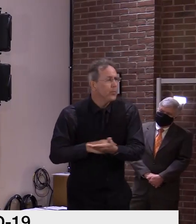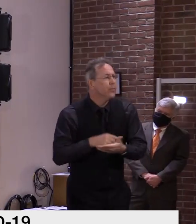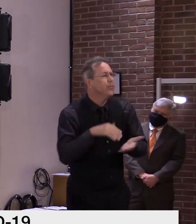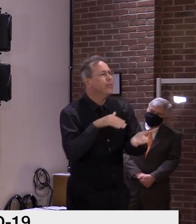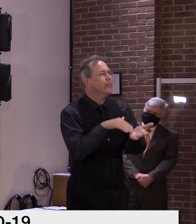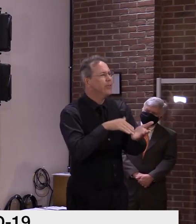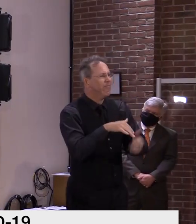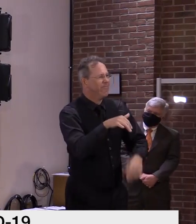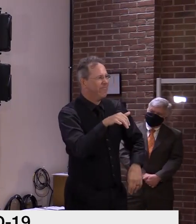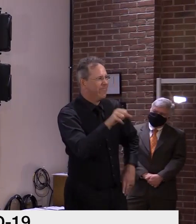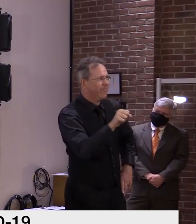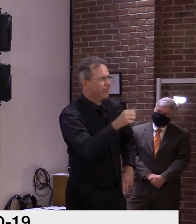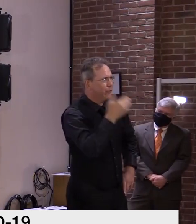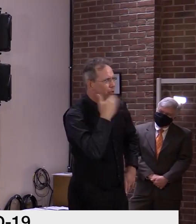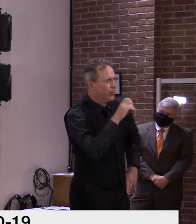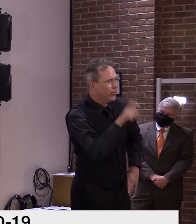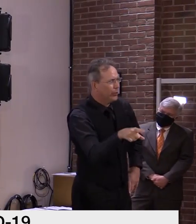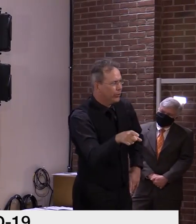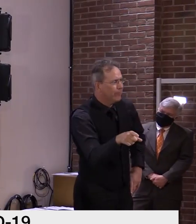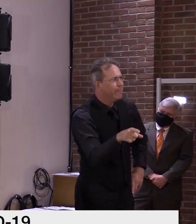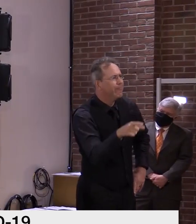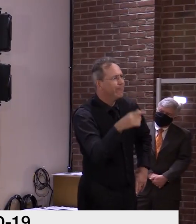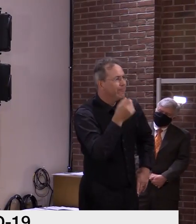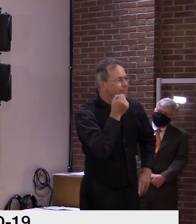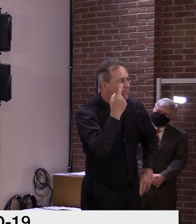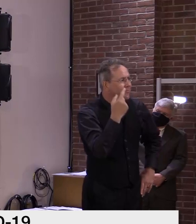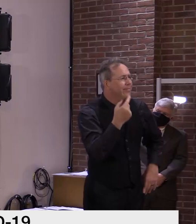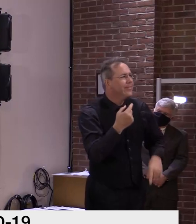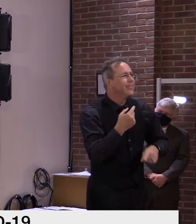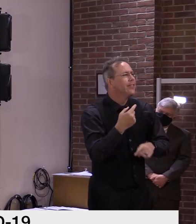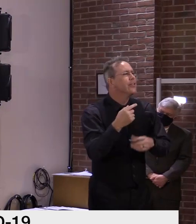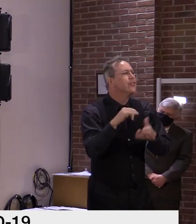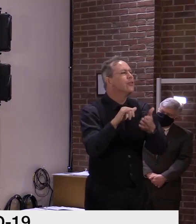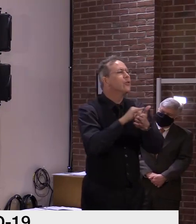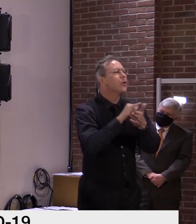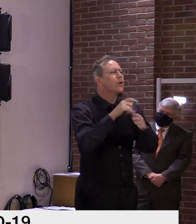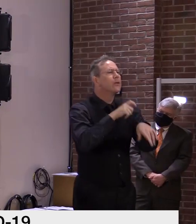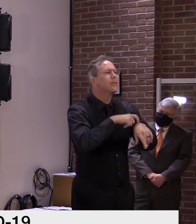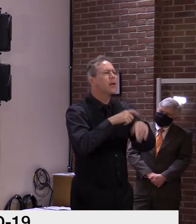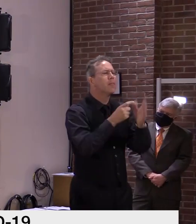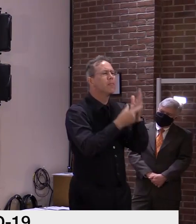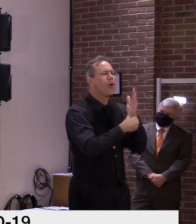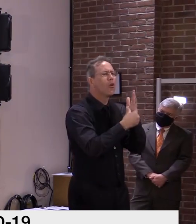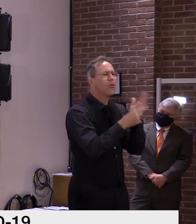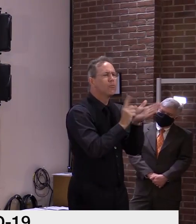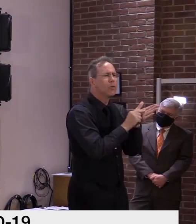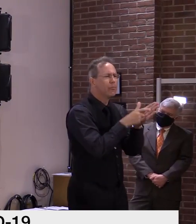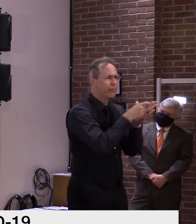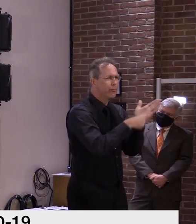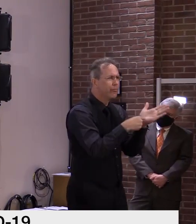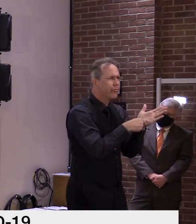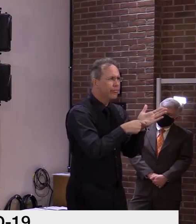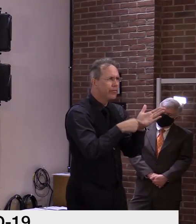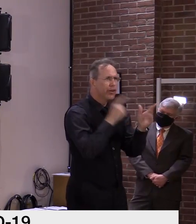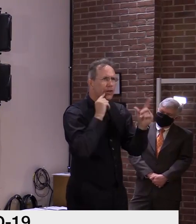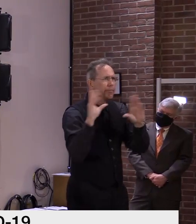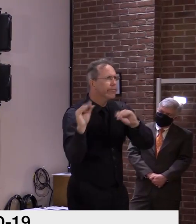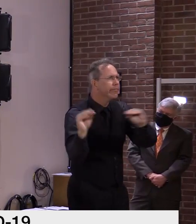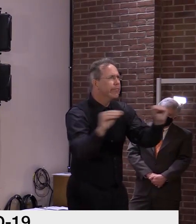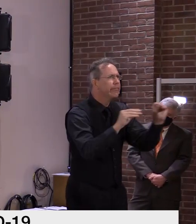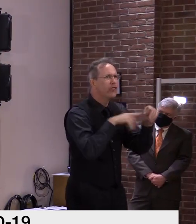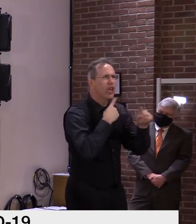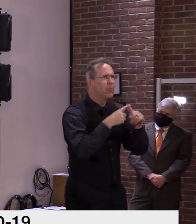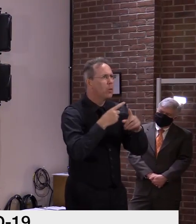article. You may recall that we in Vermont have already transitioned our stance